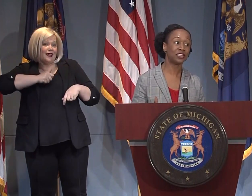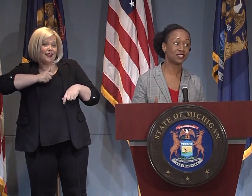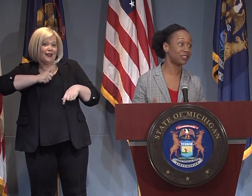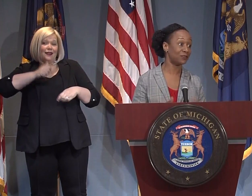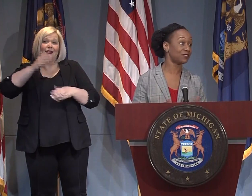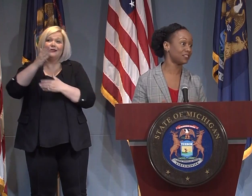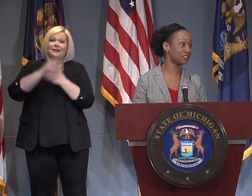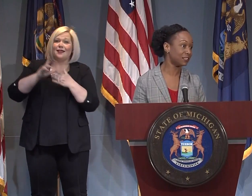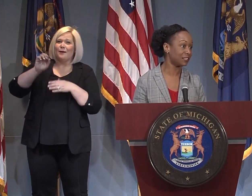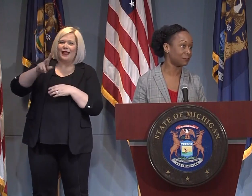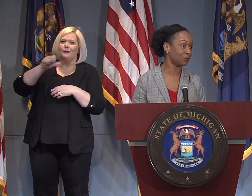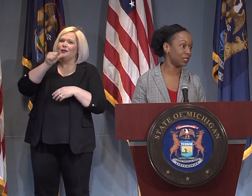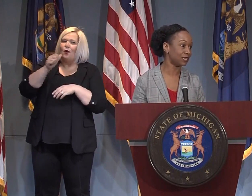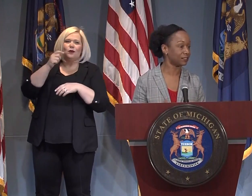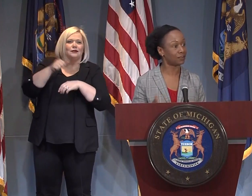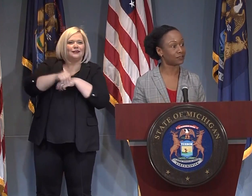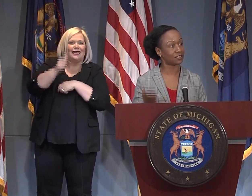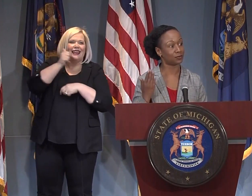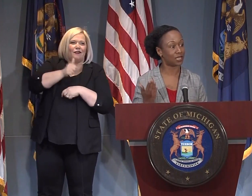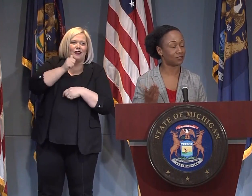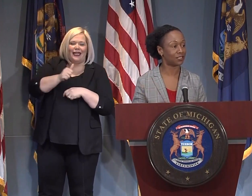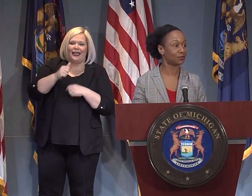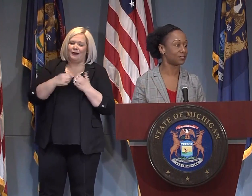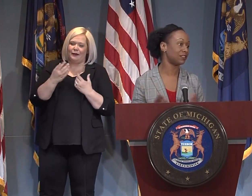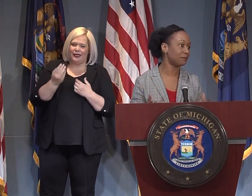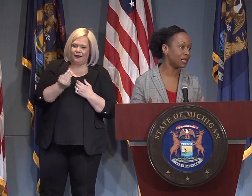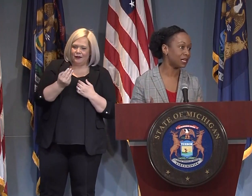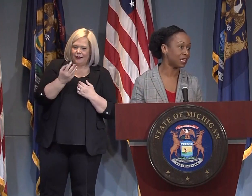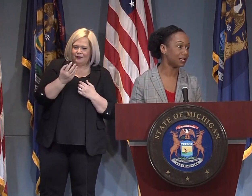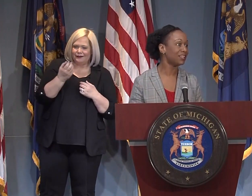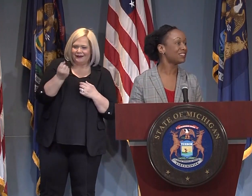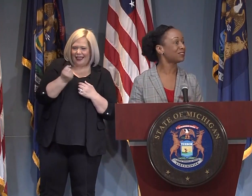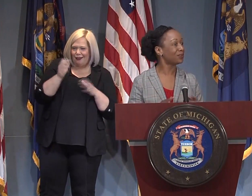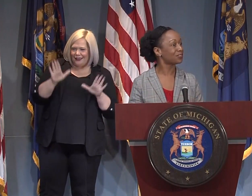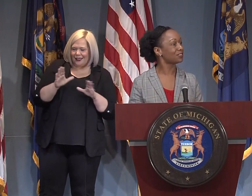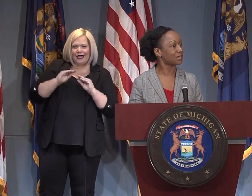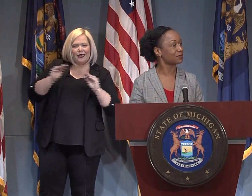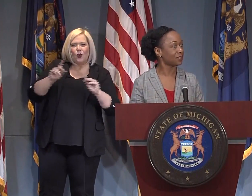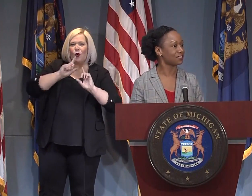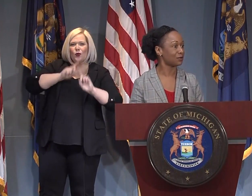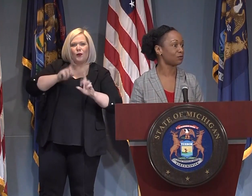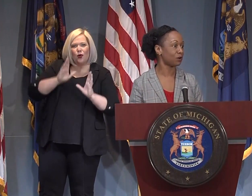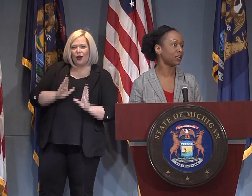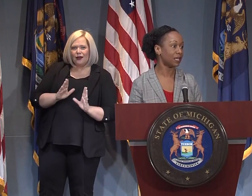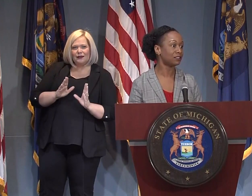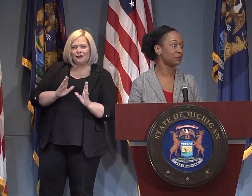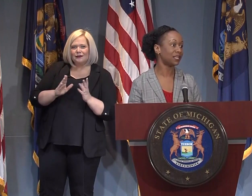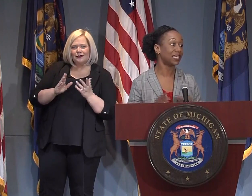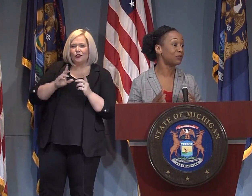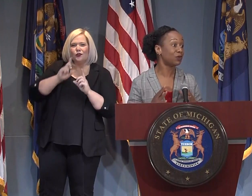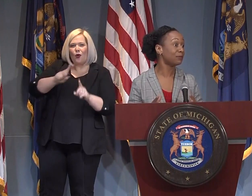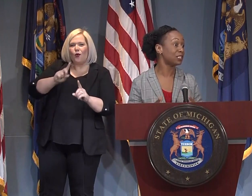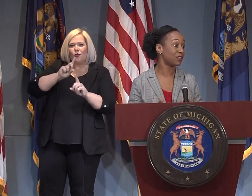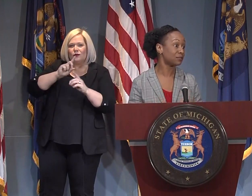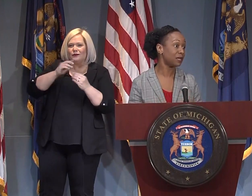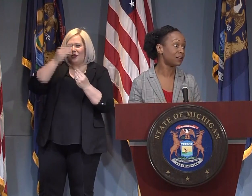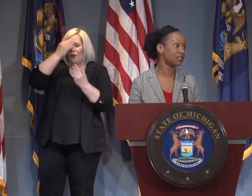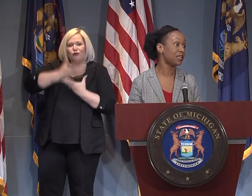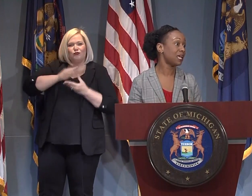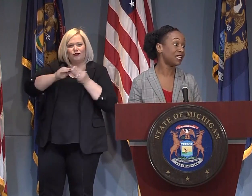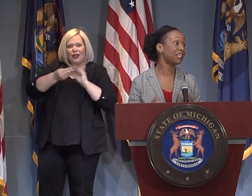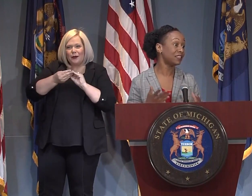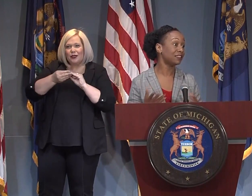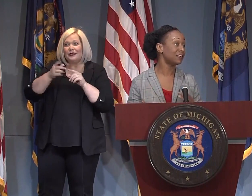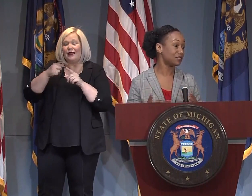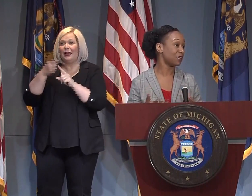on the weekend, so they don't send us anything over the weekend, and all of a sudden we have an increase on a Monday. So those are the types of things that we're working out. But again, we want to be